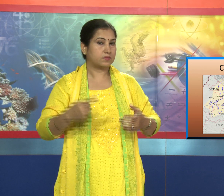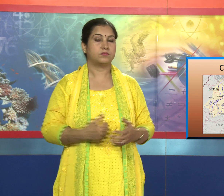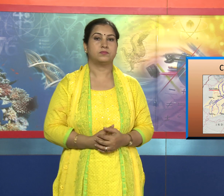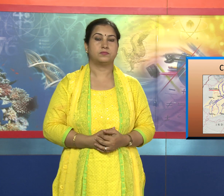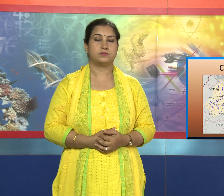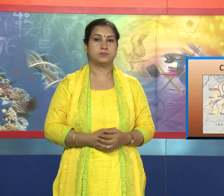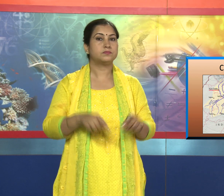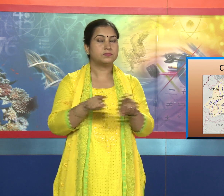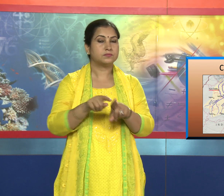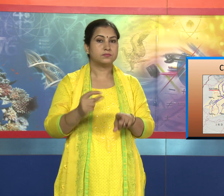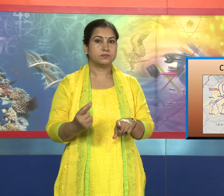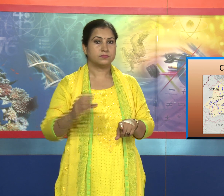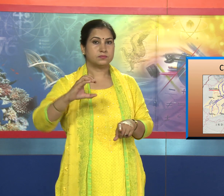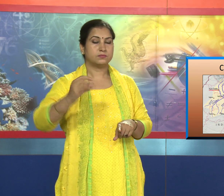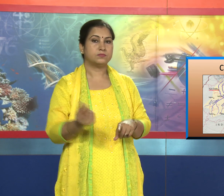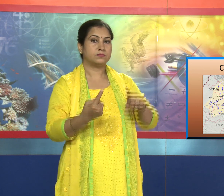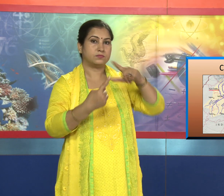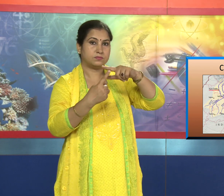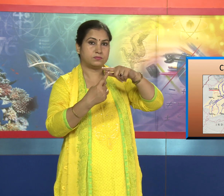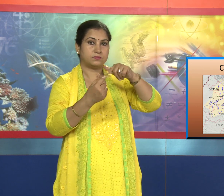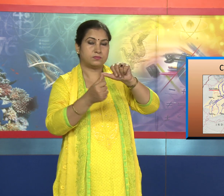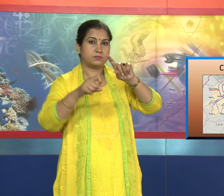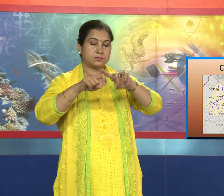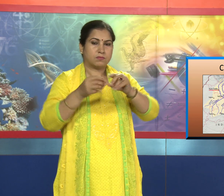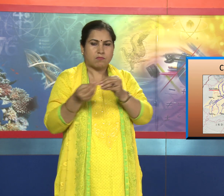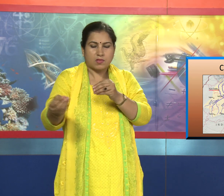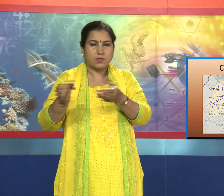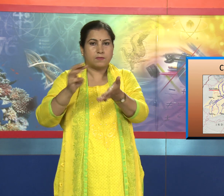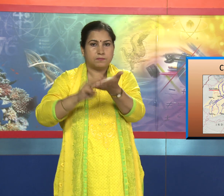Cuttack along Mahanadi are some of the examples.